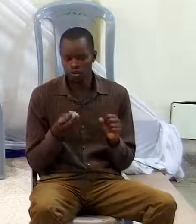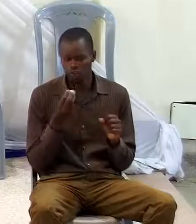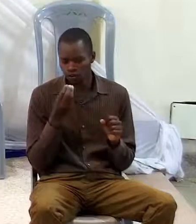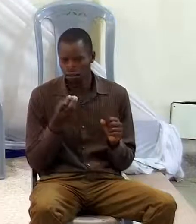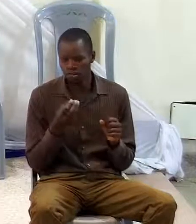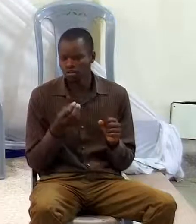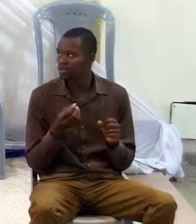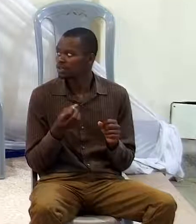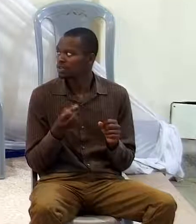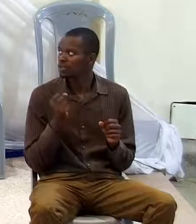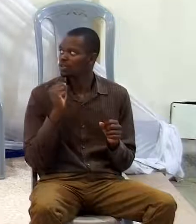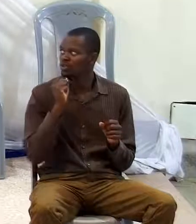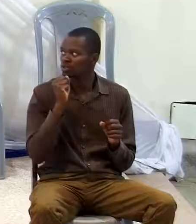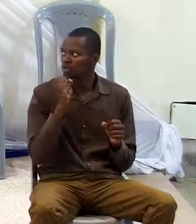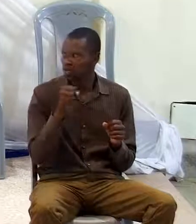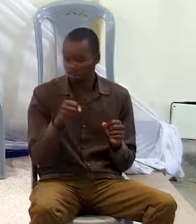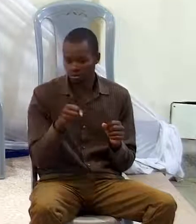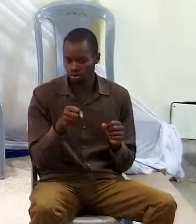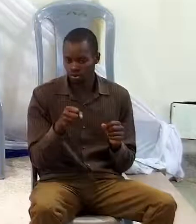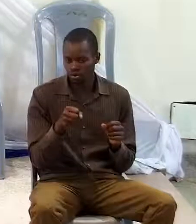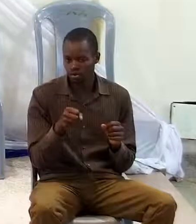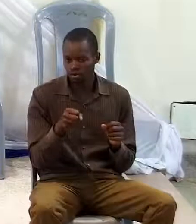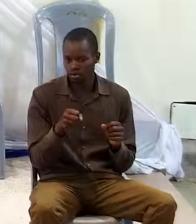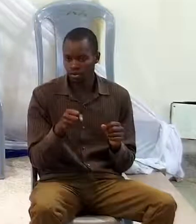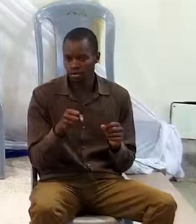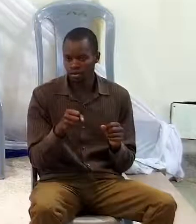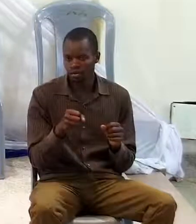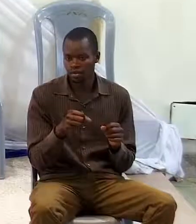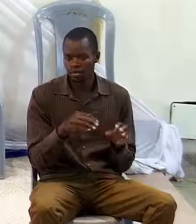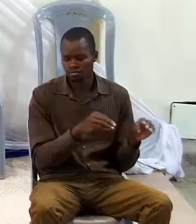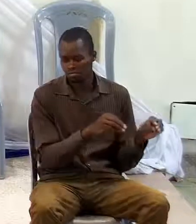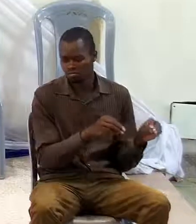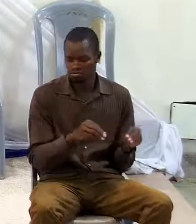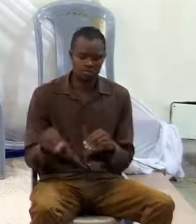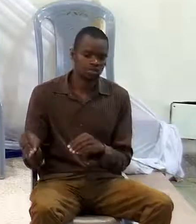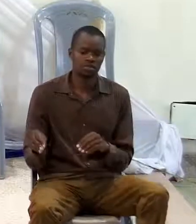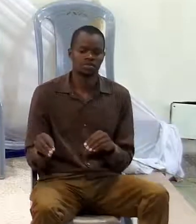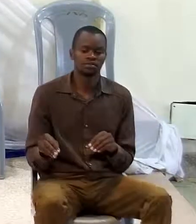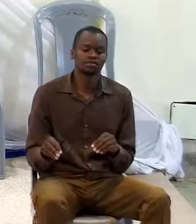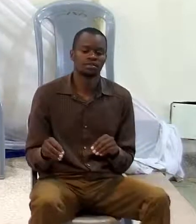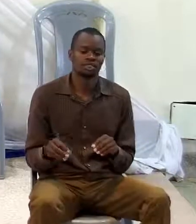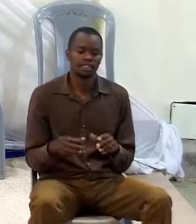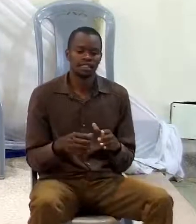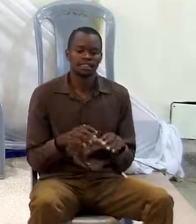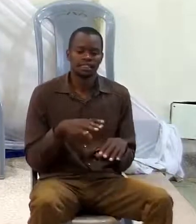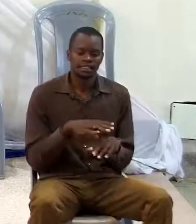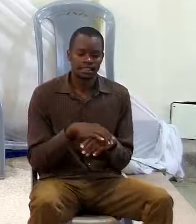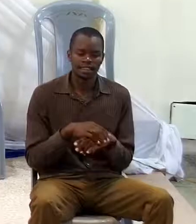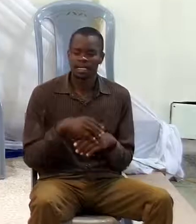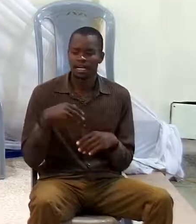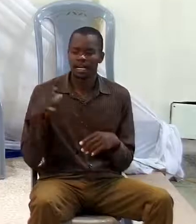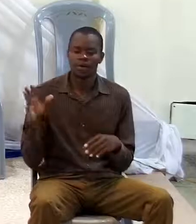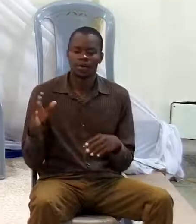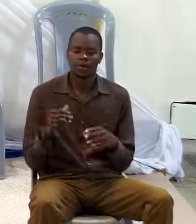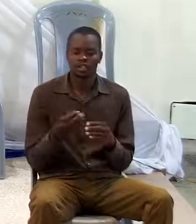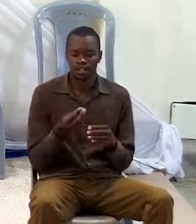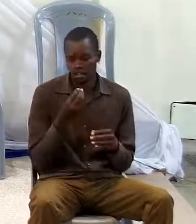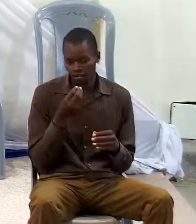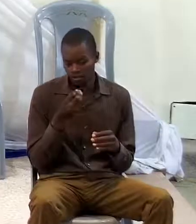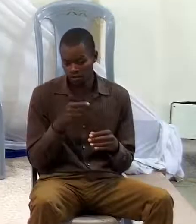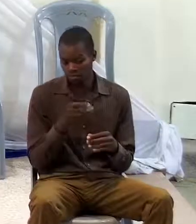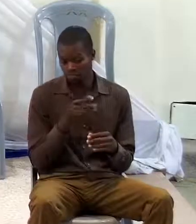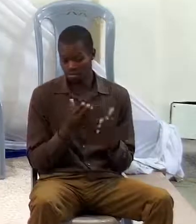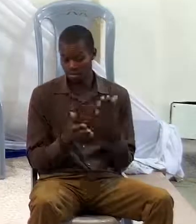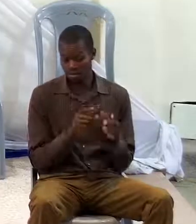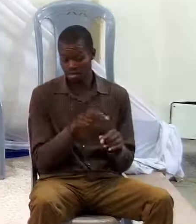sight, isn't it? Yeah, that food should be out of your sight. Because if it is still there on the table, you will